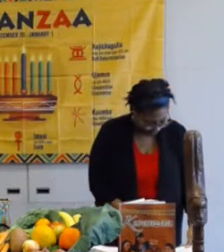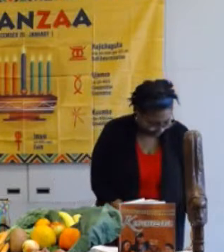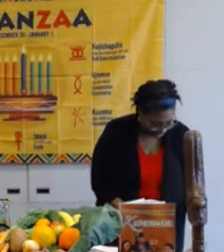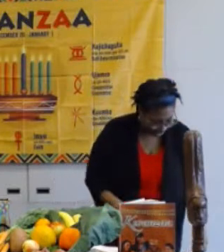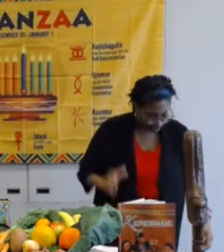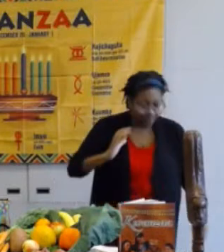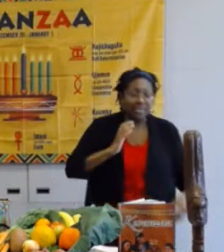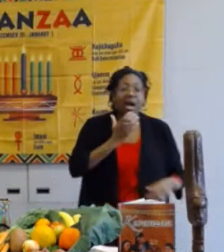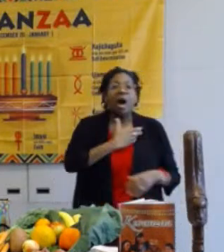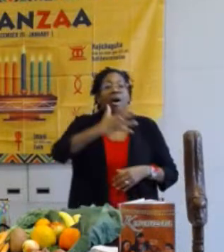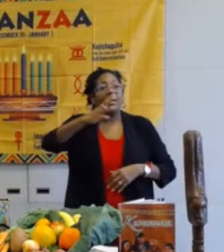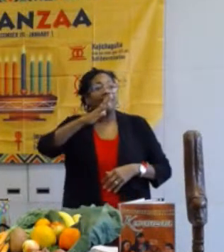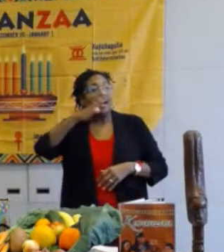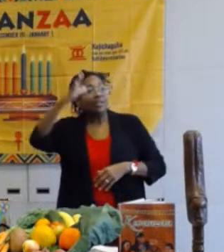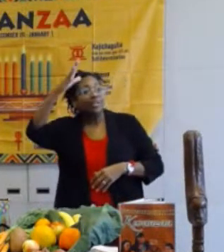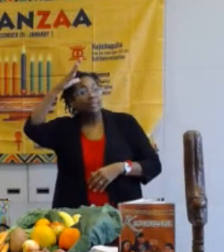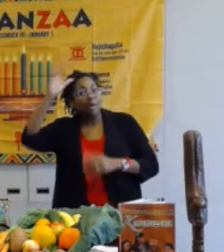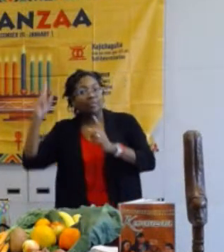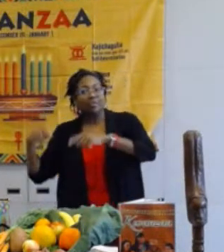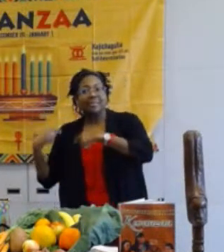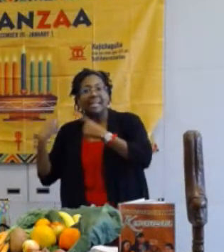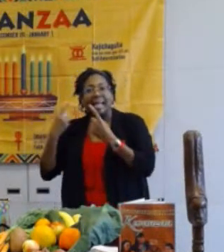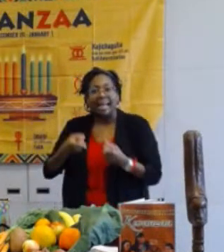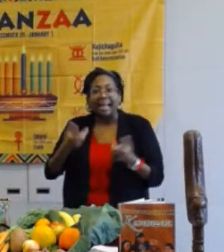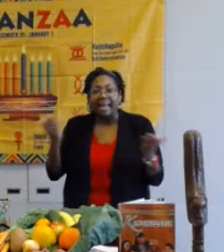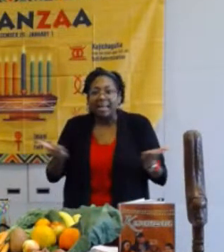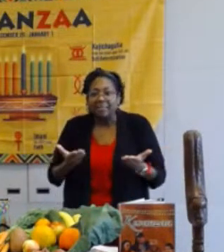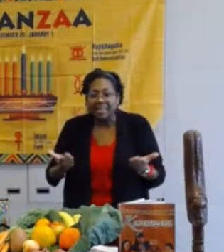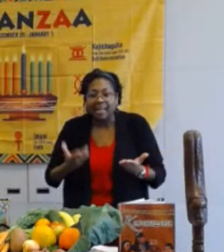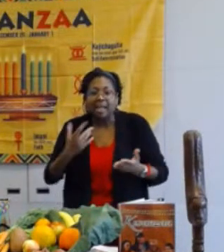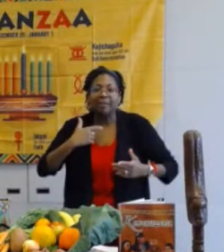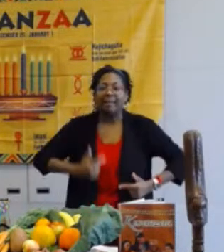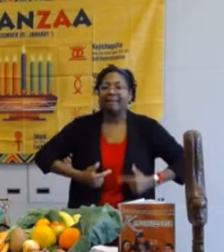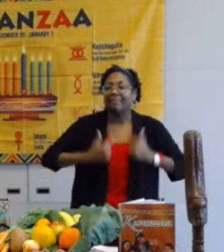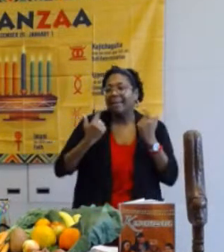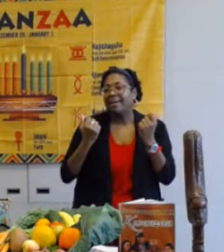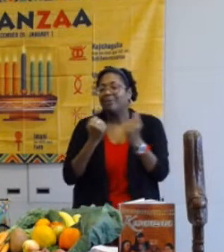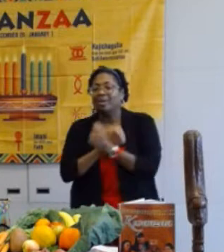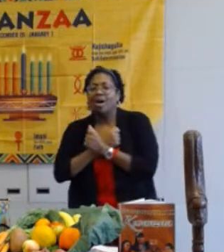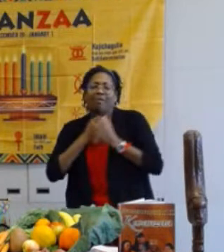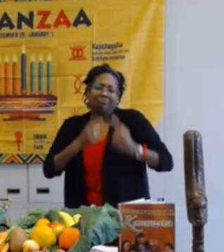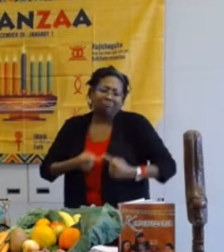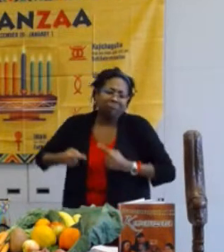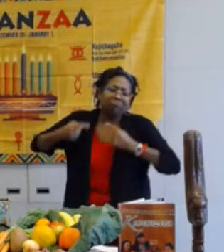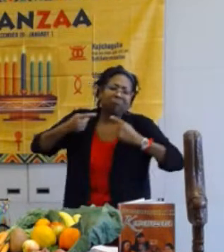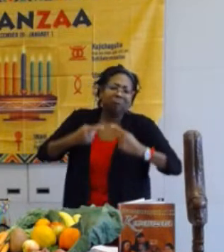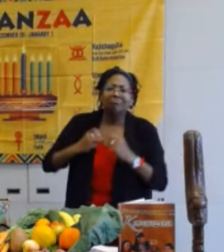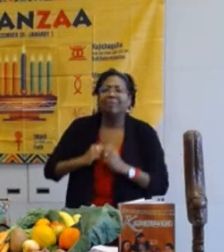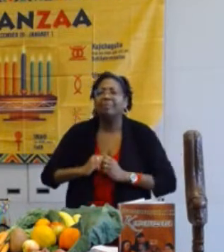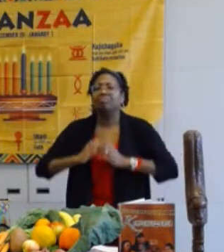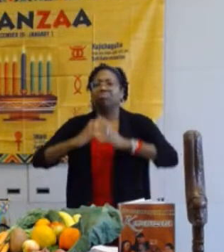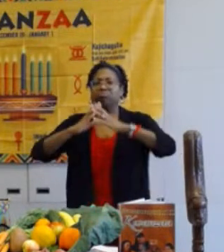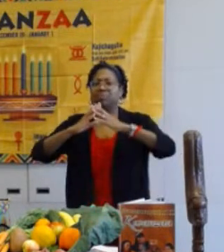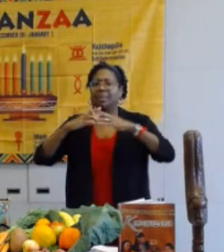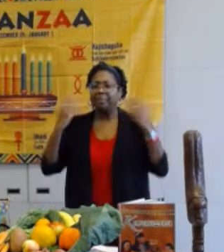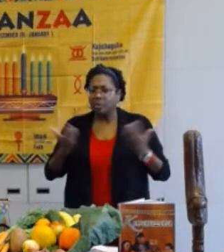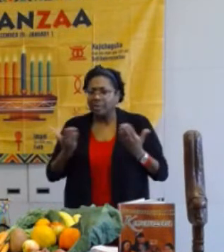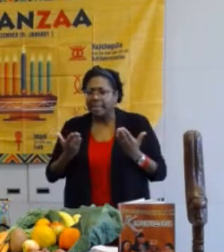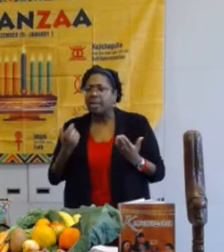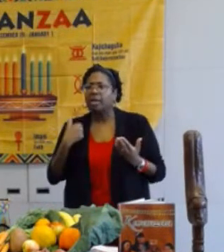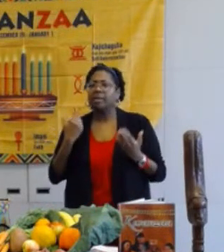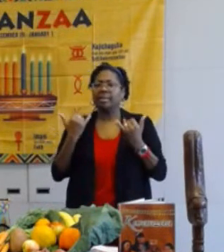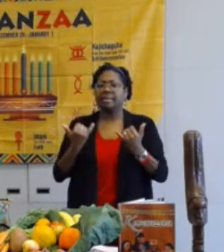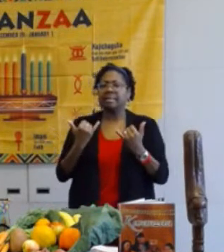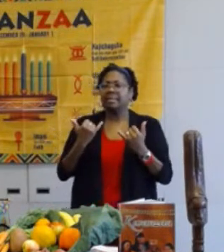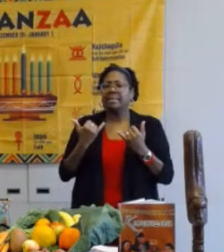So our fathers and mothers came here, lived, loved, struggled, and built here. At this place, their love and